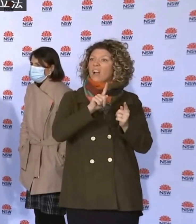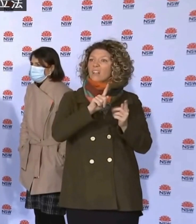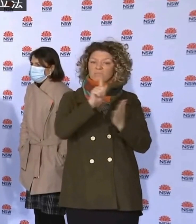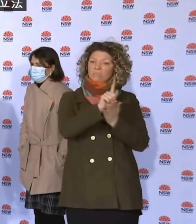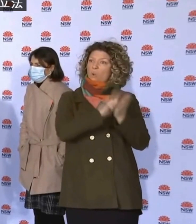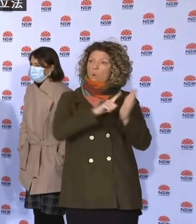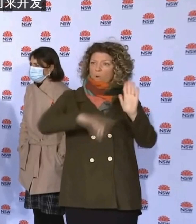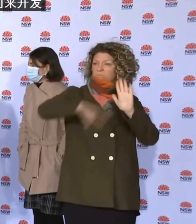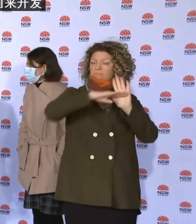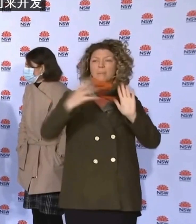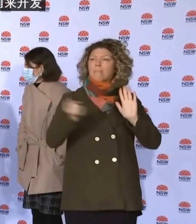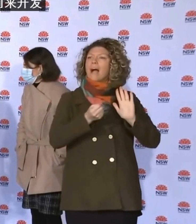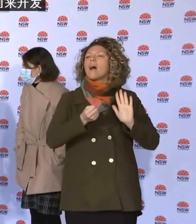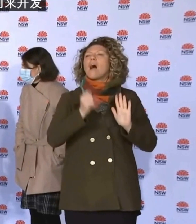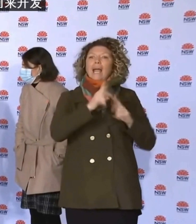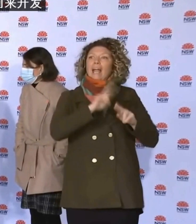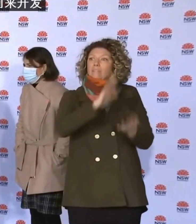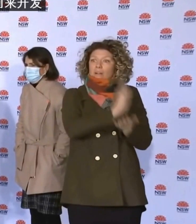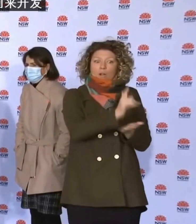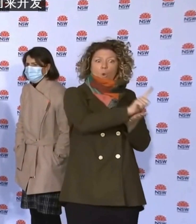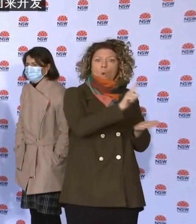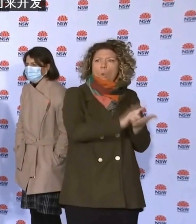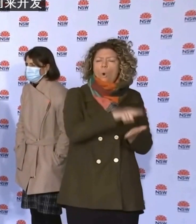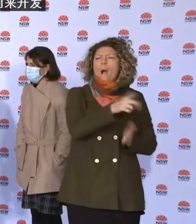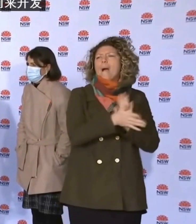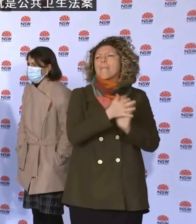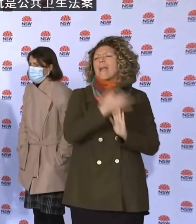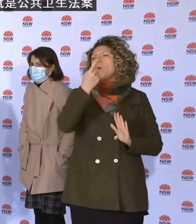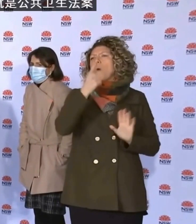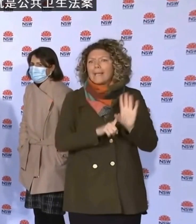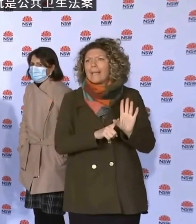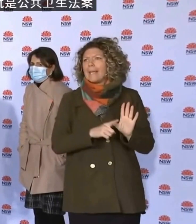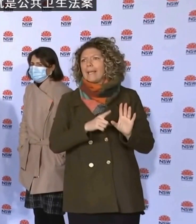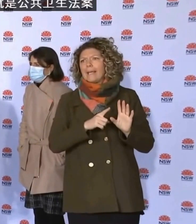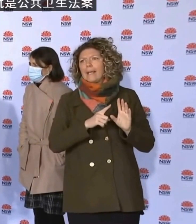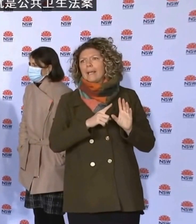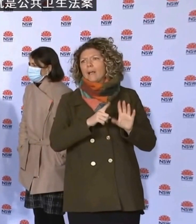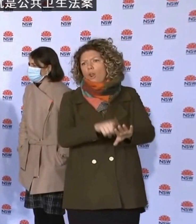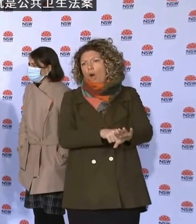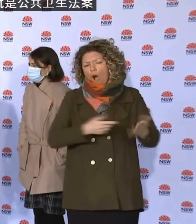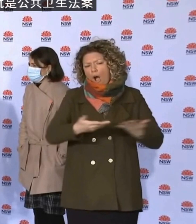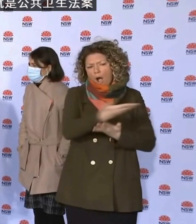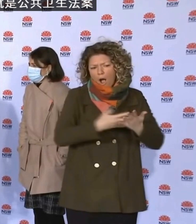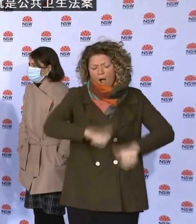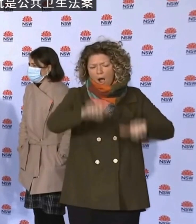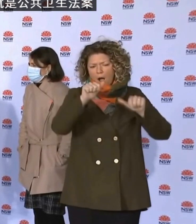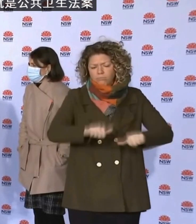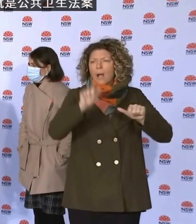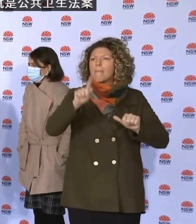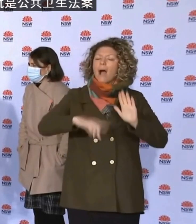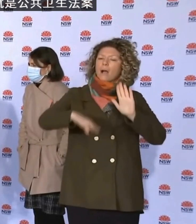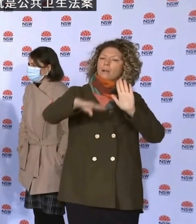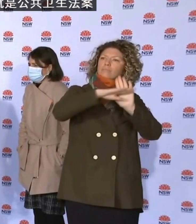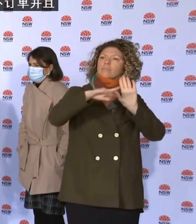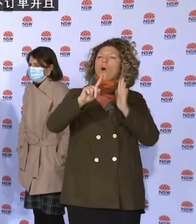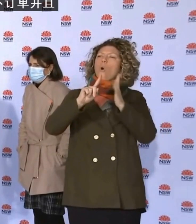legislation would take months, possibly a year to get developed. But in a fast-moving pandemic situation, which is what the